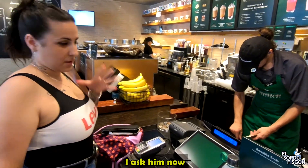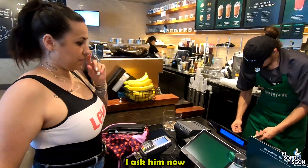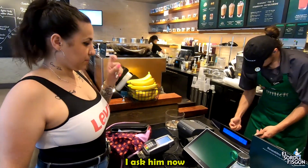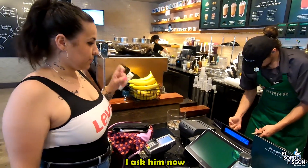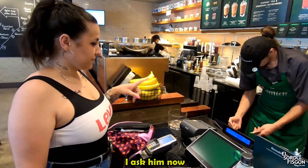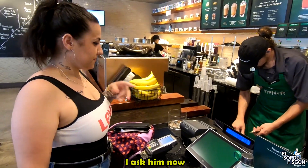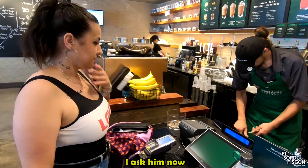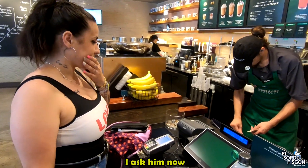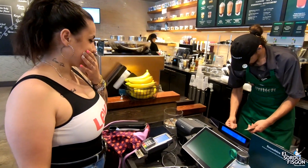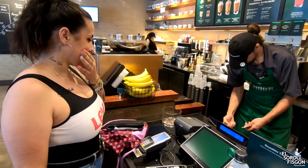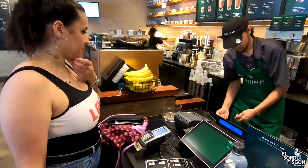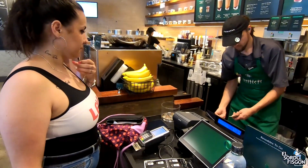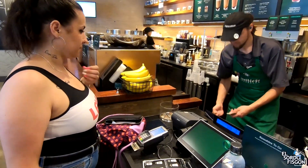I ask him now.